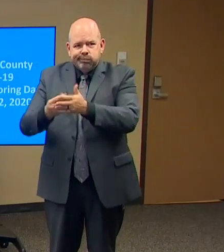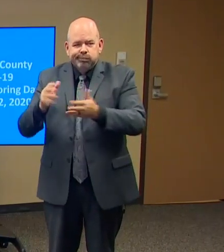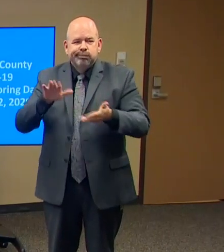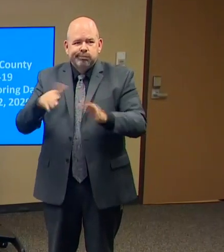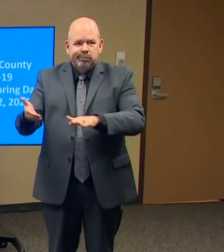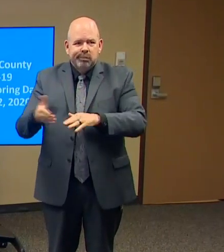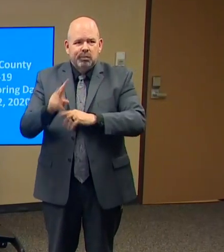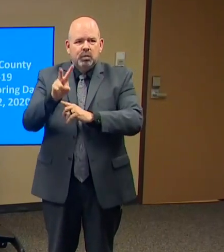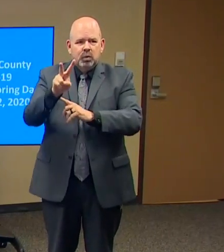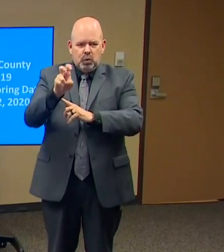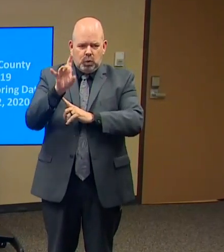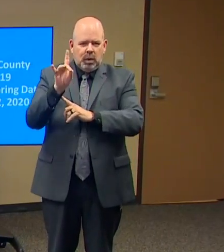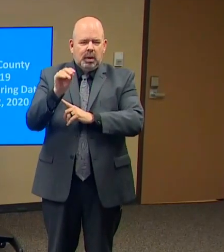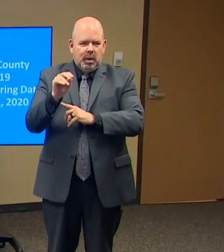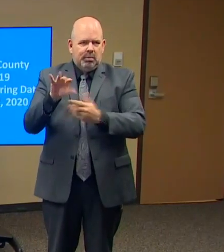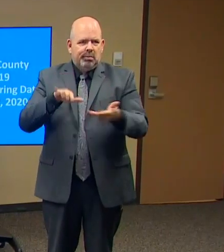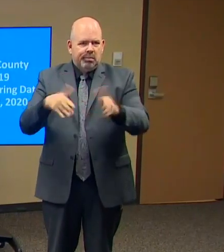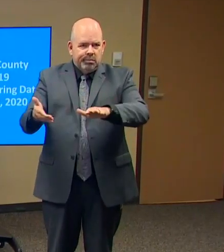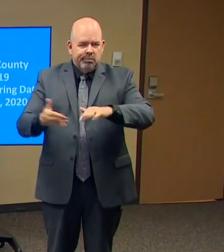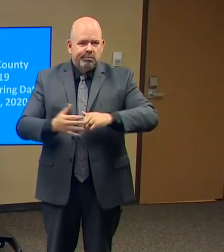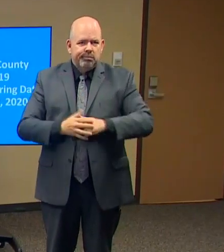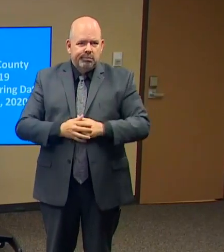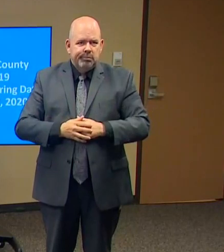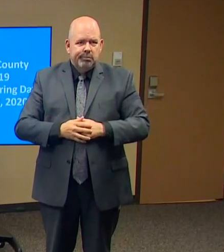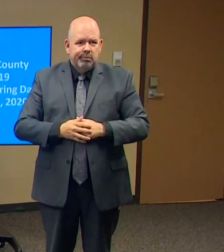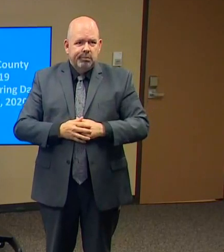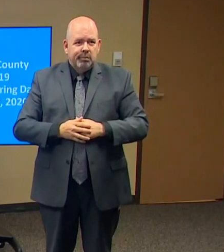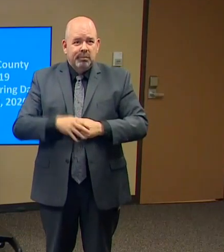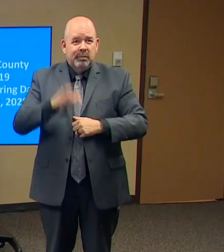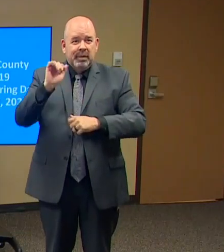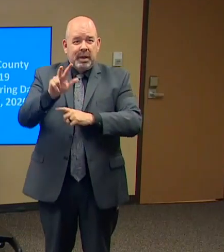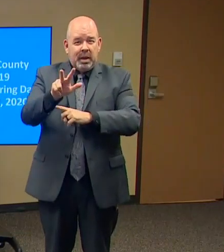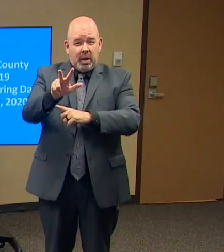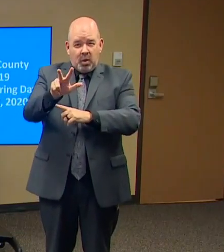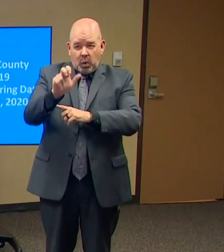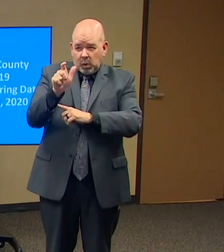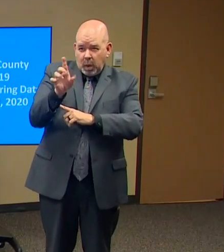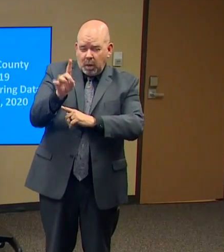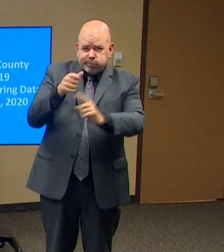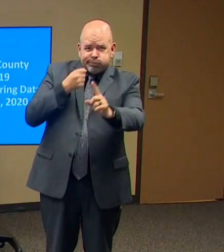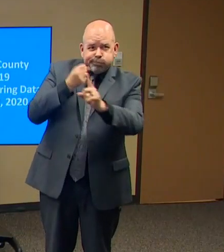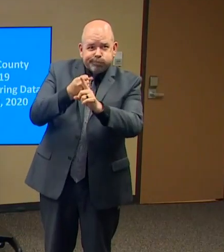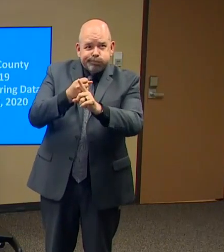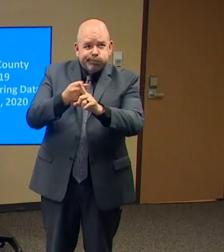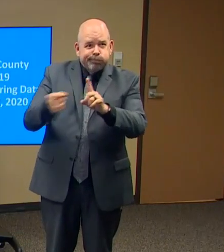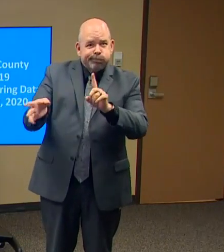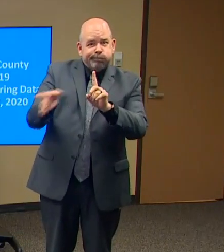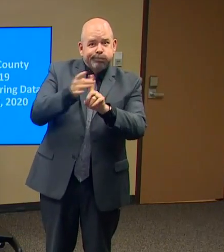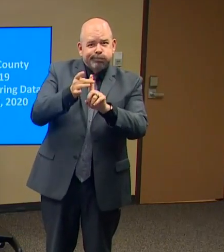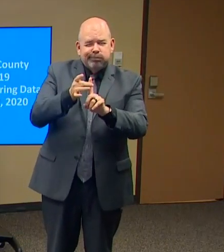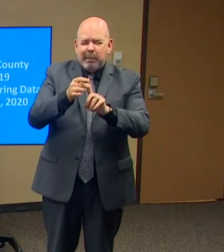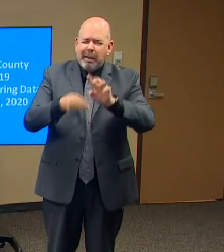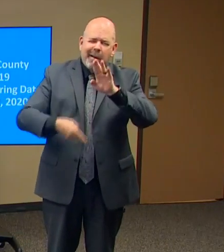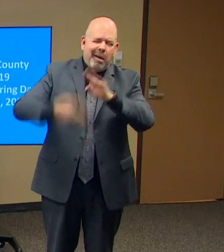The 328 is the highest number we've reported in a single day, and then each day for the